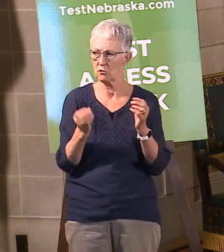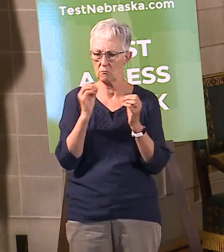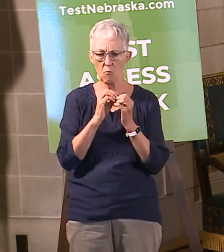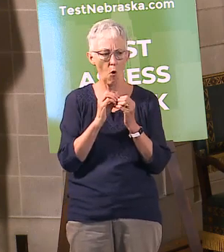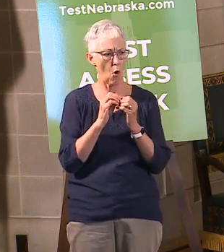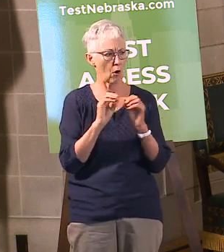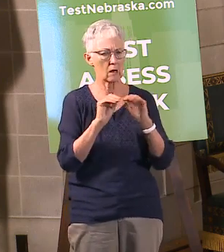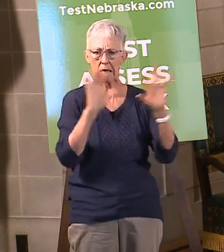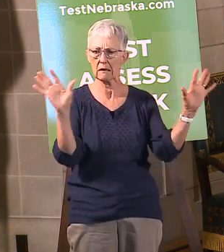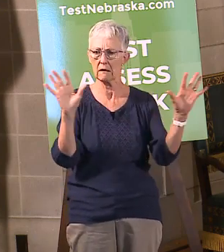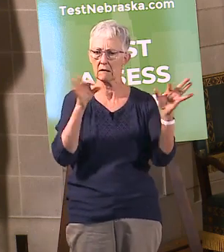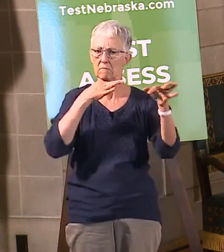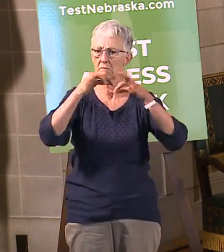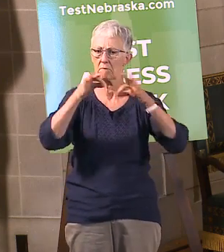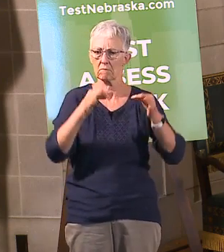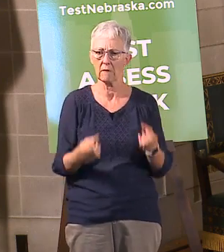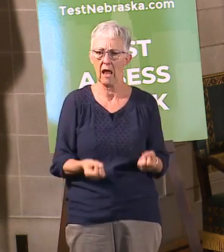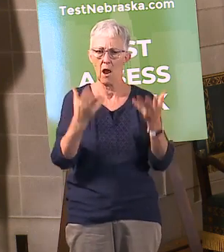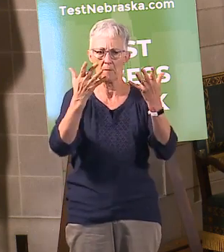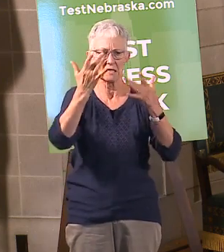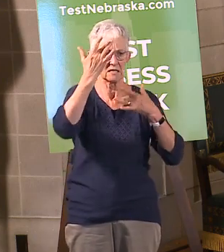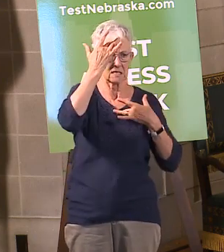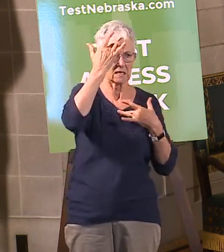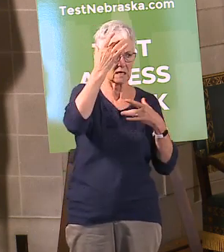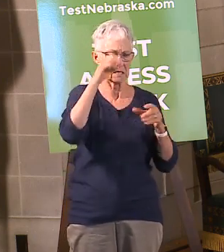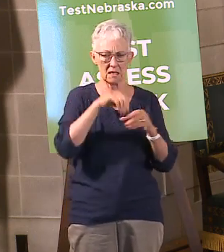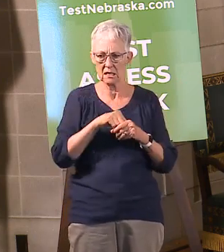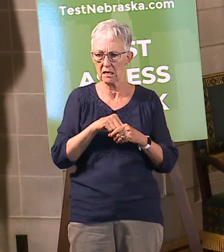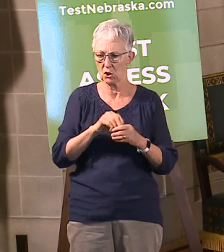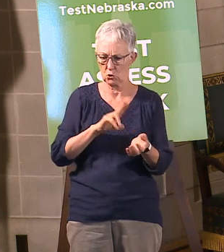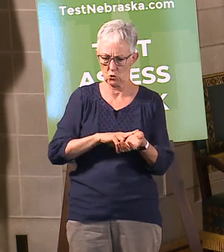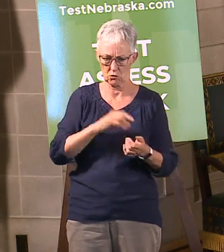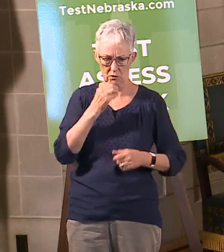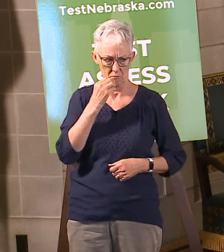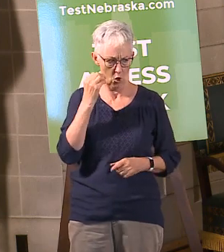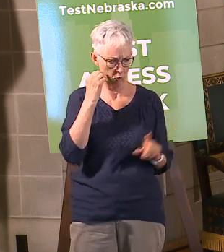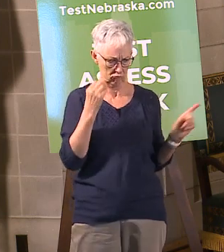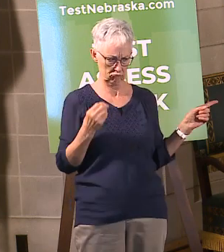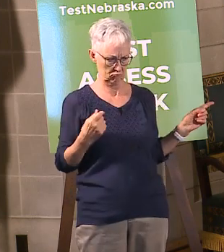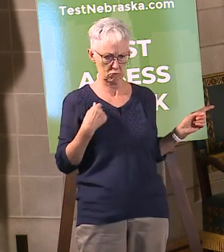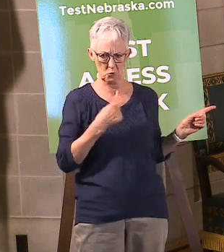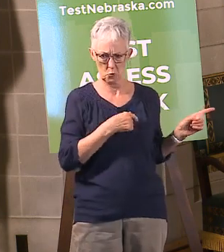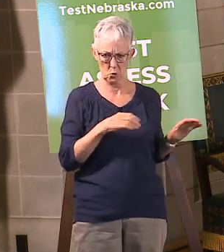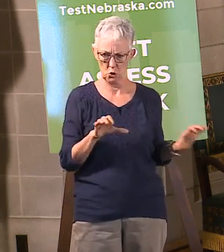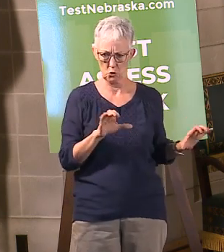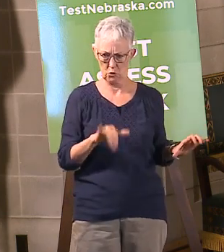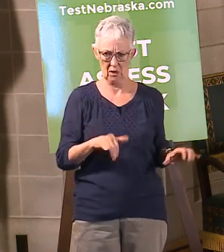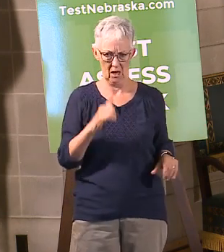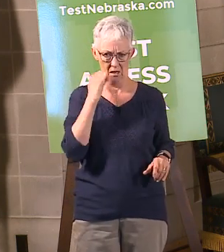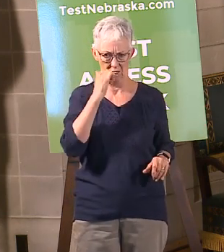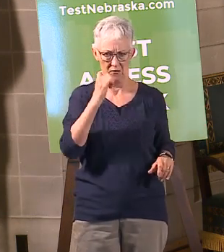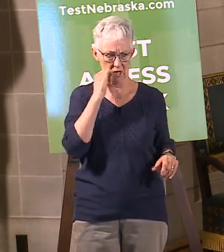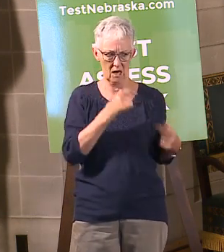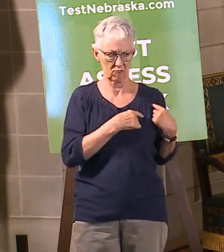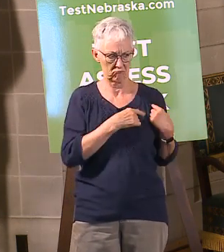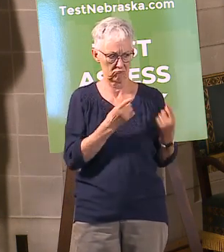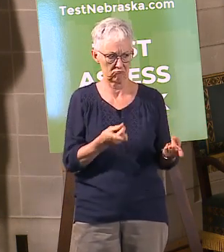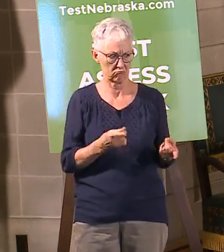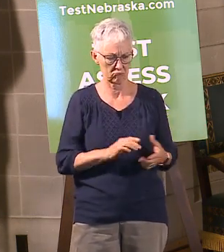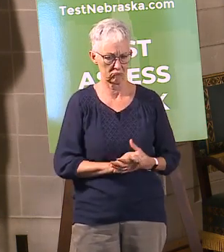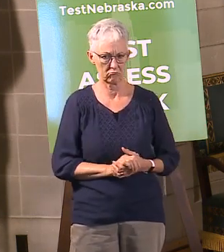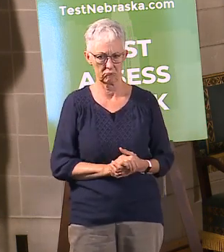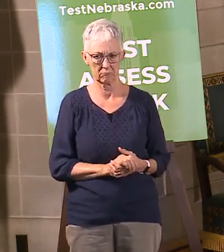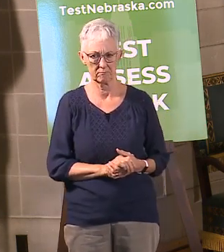Actually, we provide that upon request every day. Actually, pretty much I think we've been doing it every day this week at least. Is there anything more